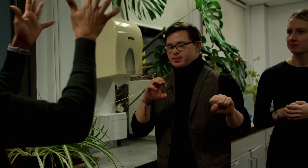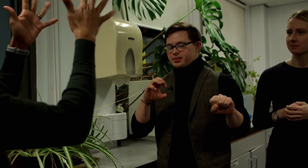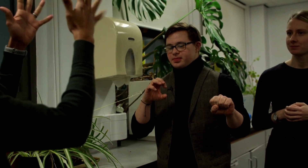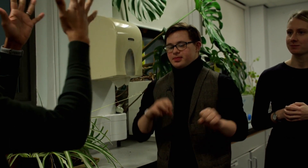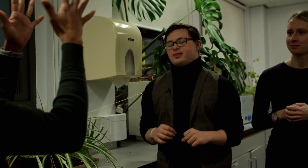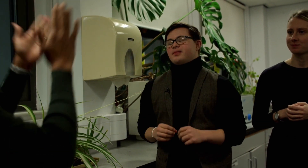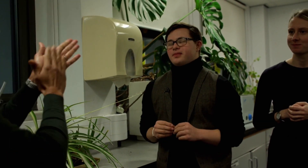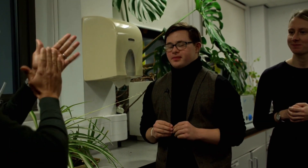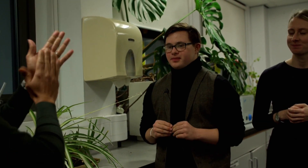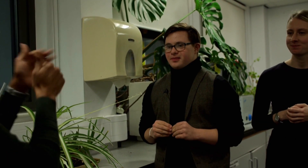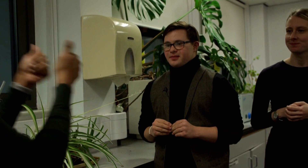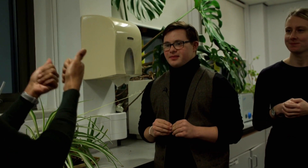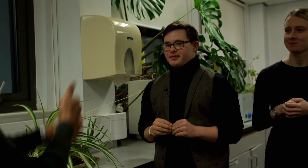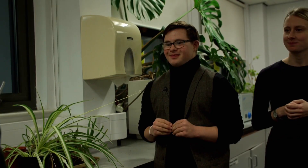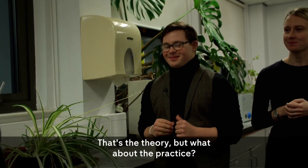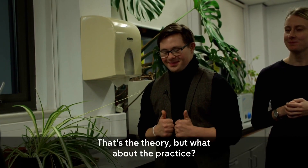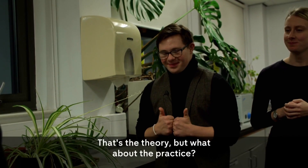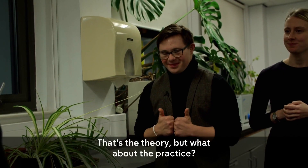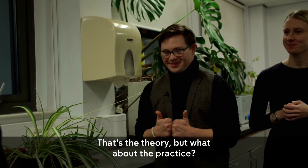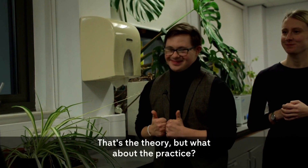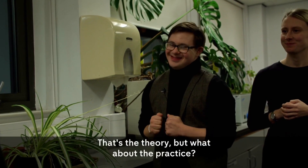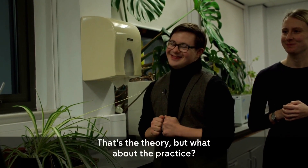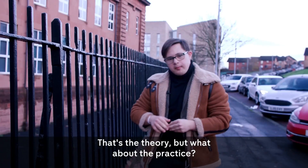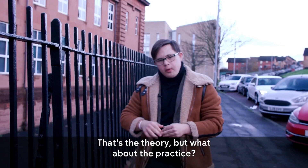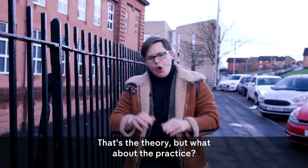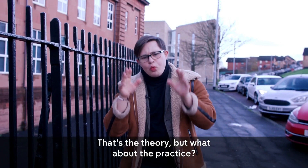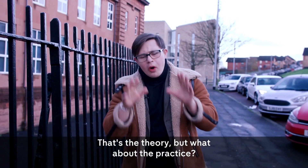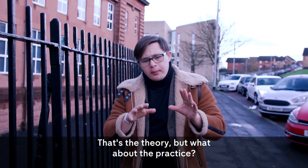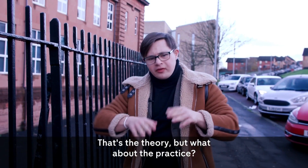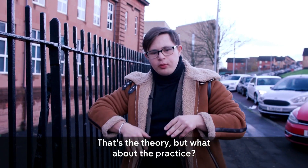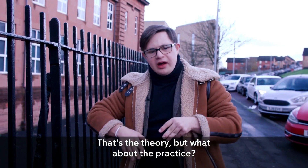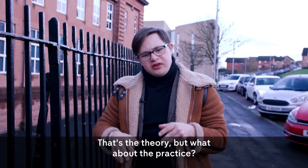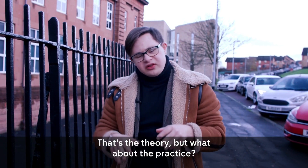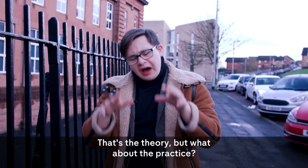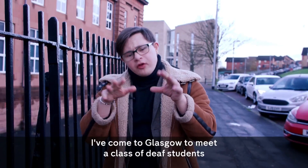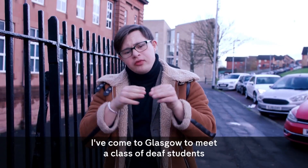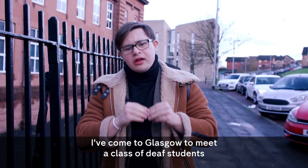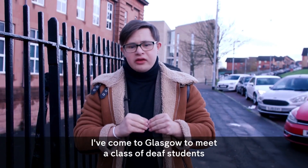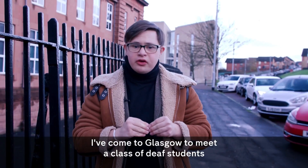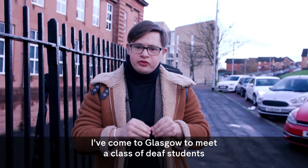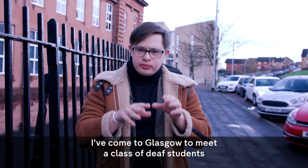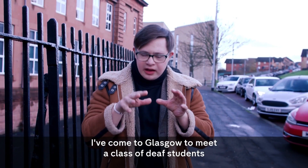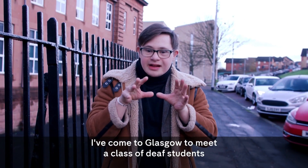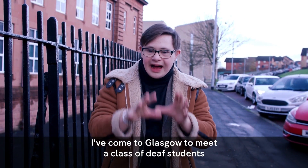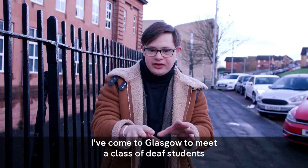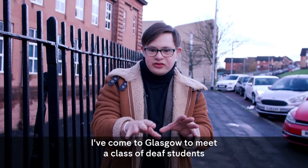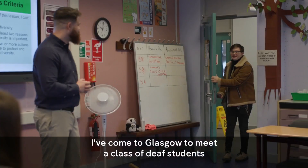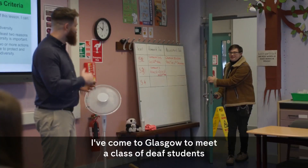That's perfect, well done. So that's a theory. What about the practice? I've come to Glasgow to meet a class of